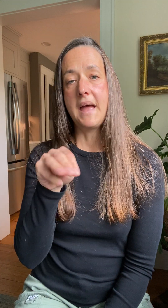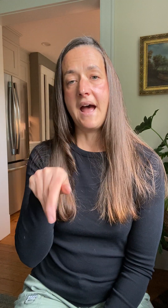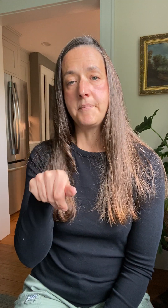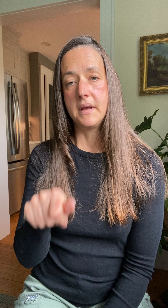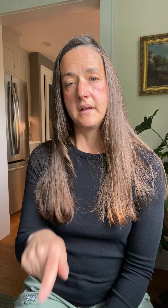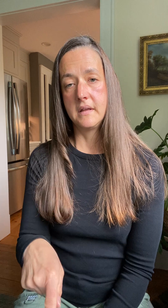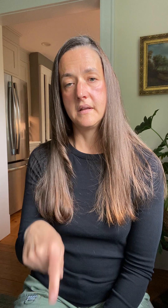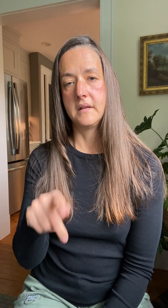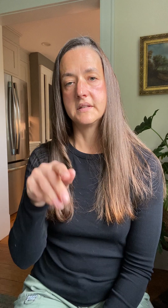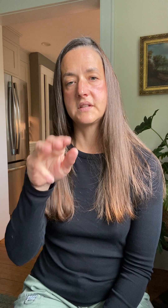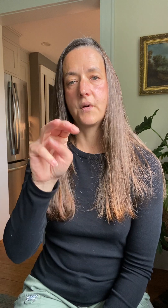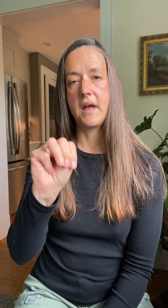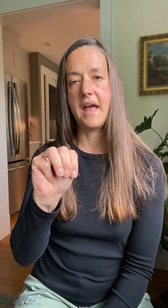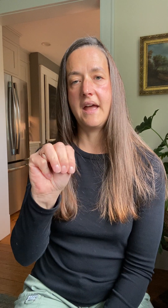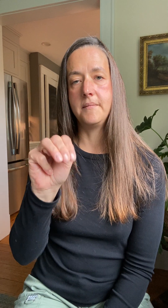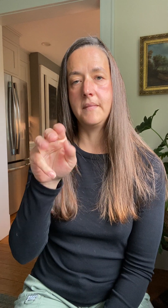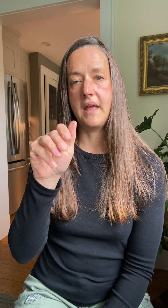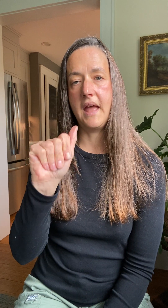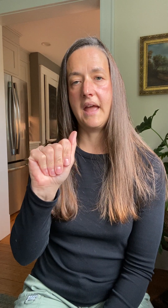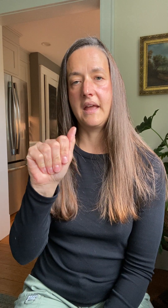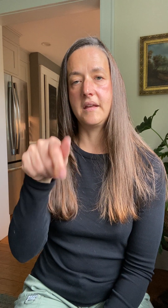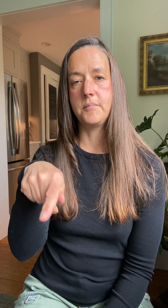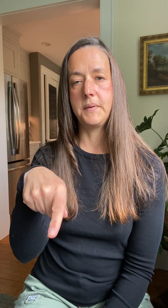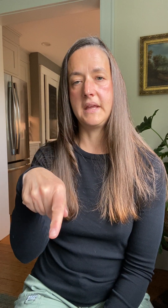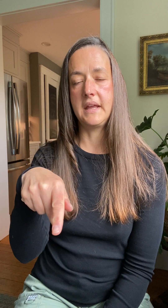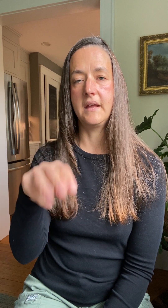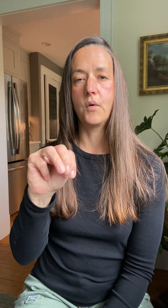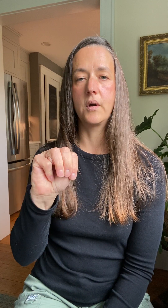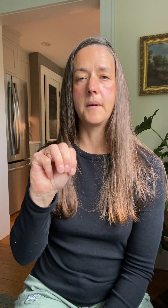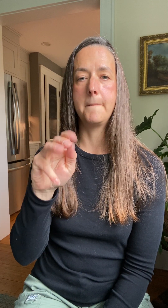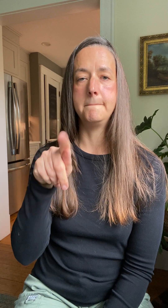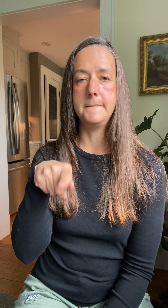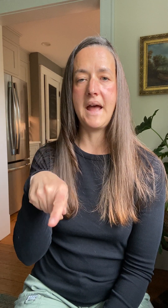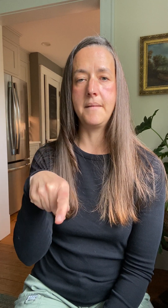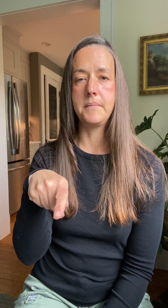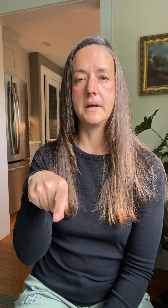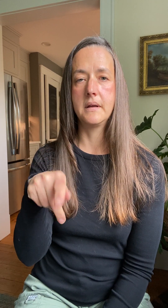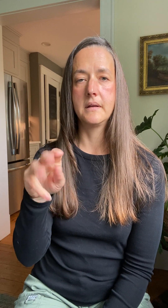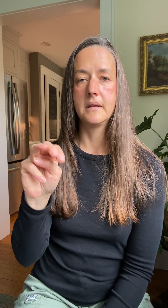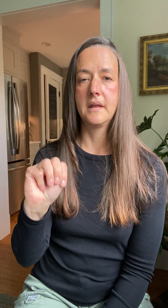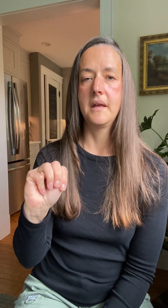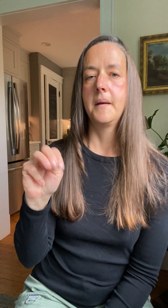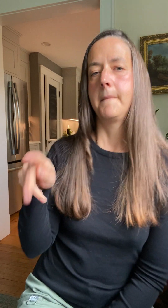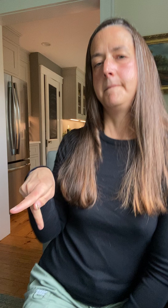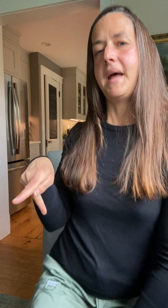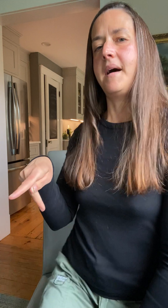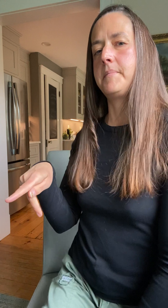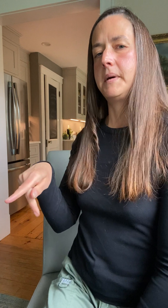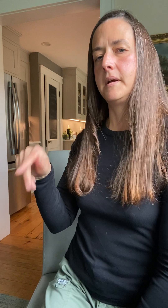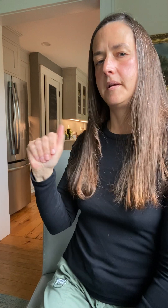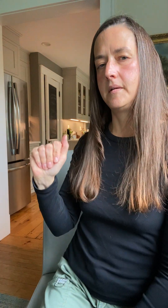Map, so M-A-P or map, map,